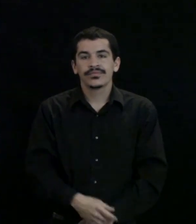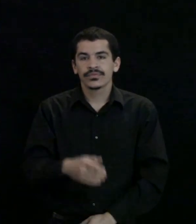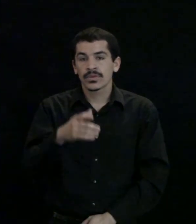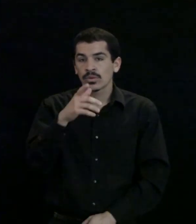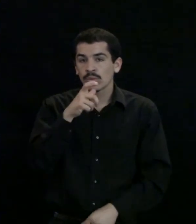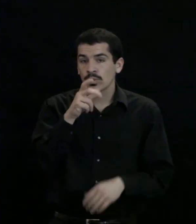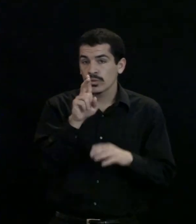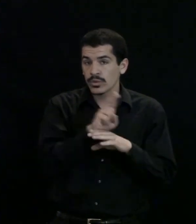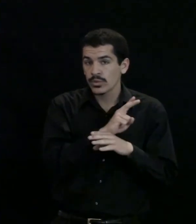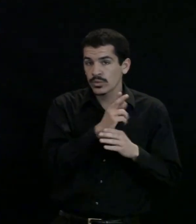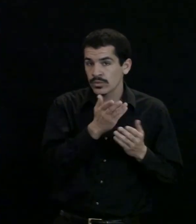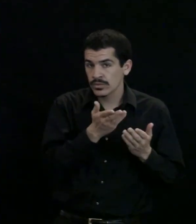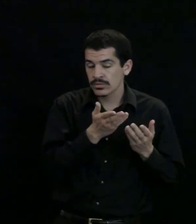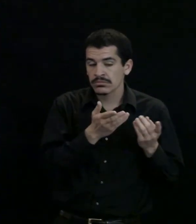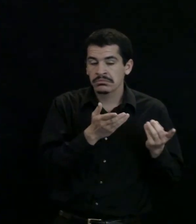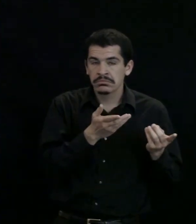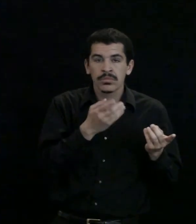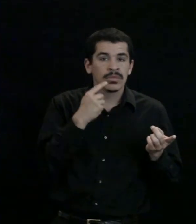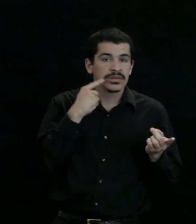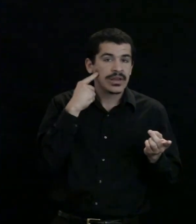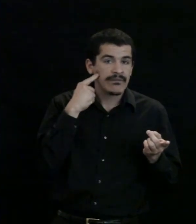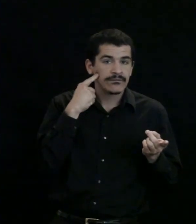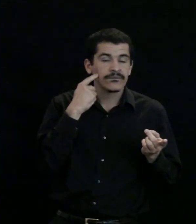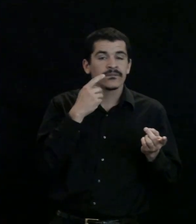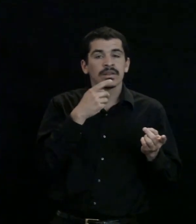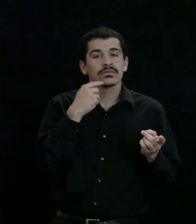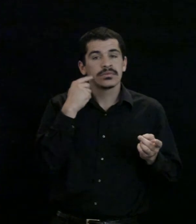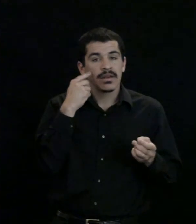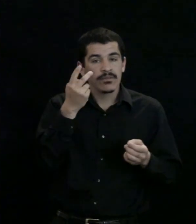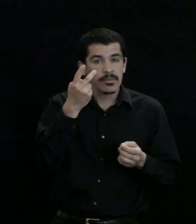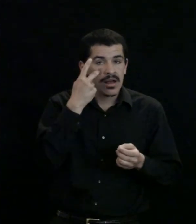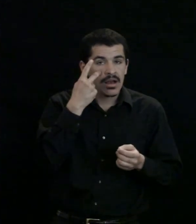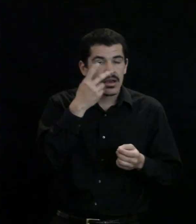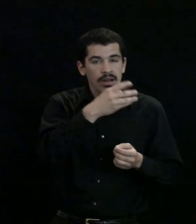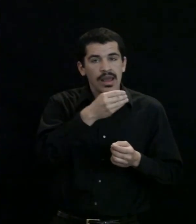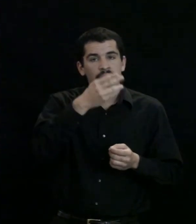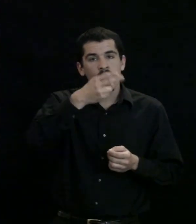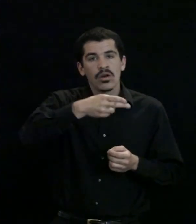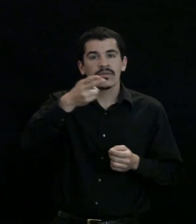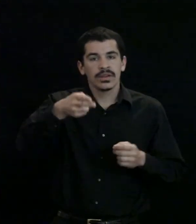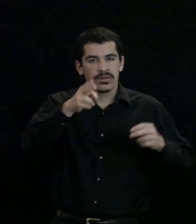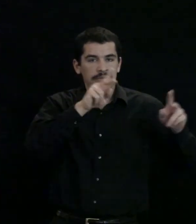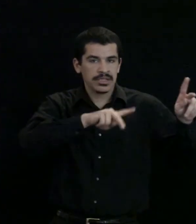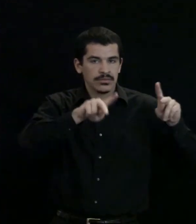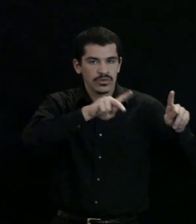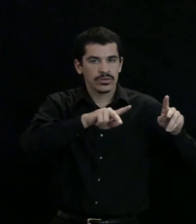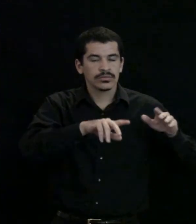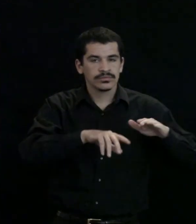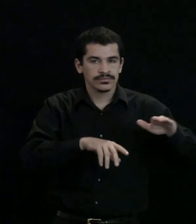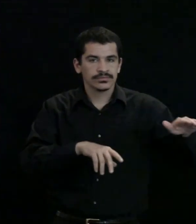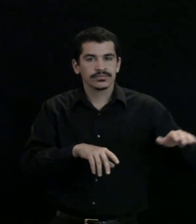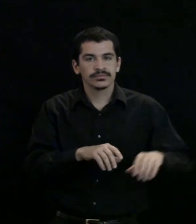Users would be the deaf, deafblind, and hard of hearing community.